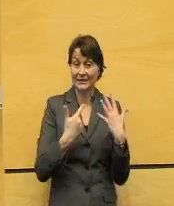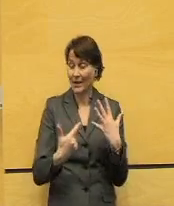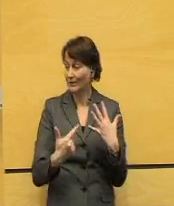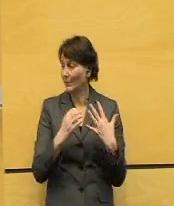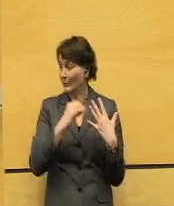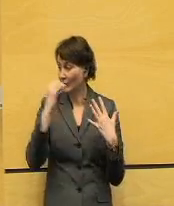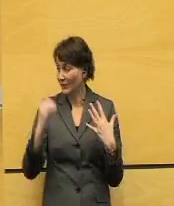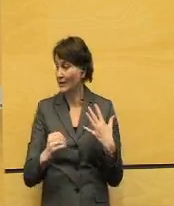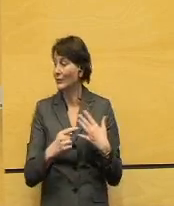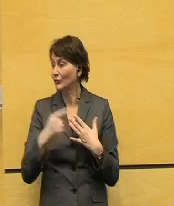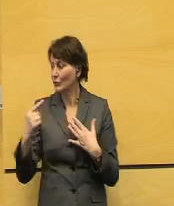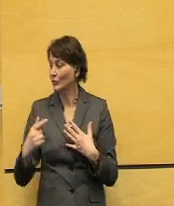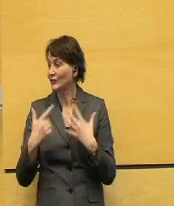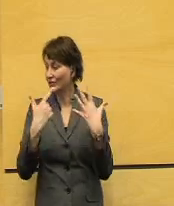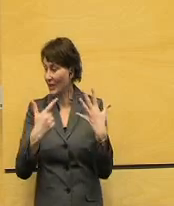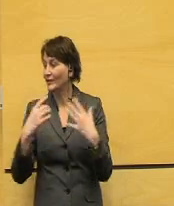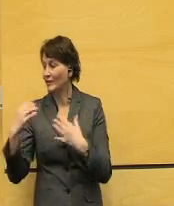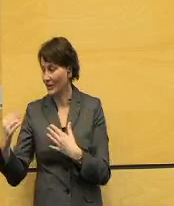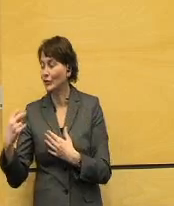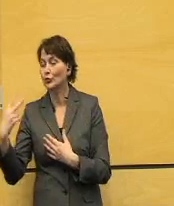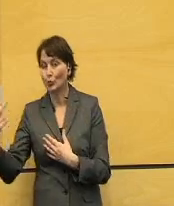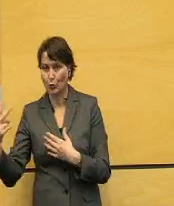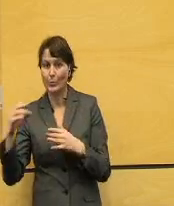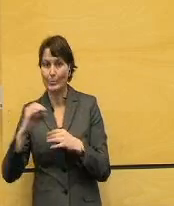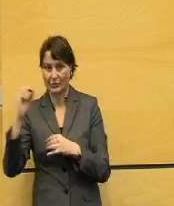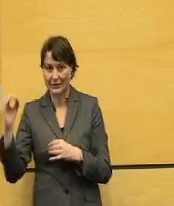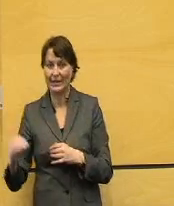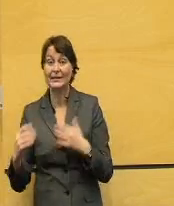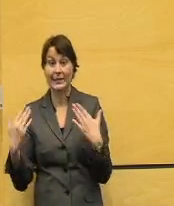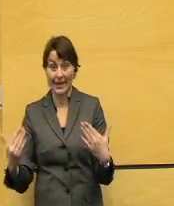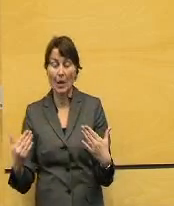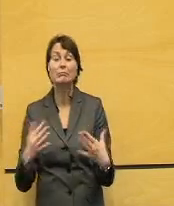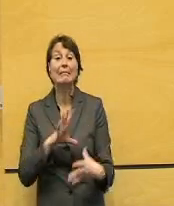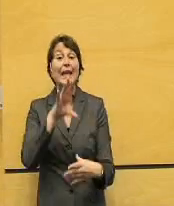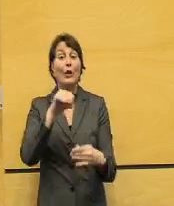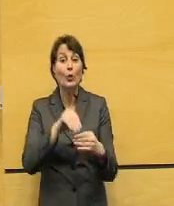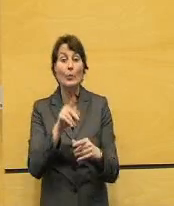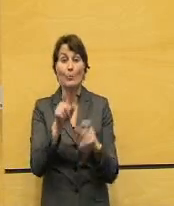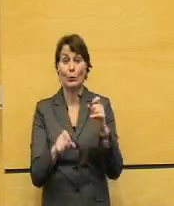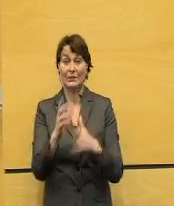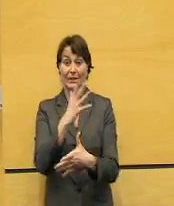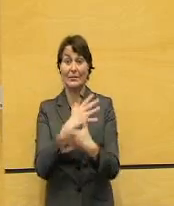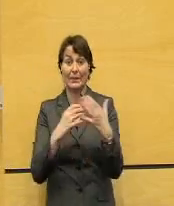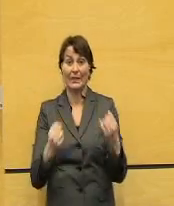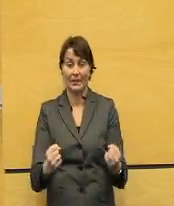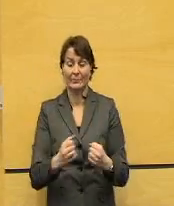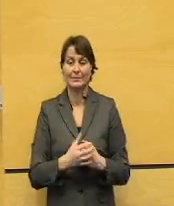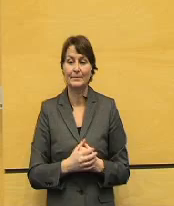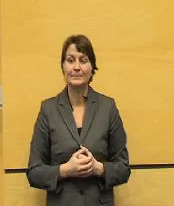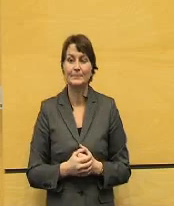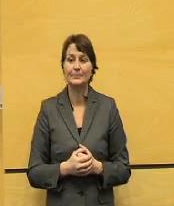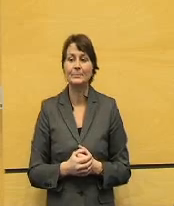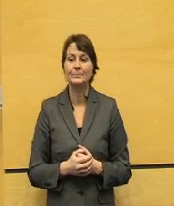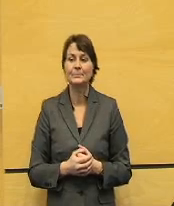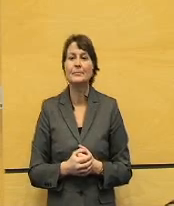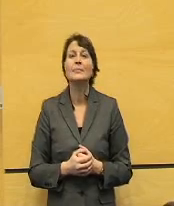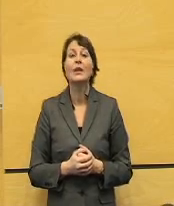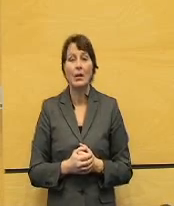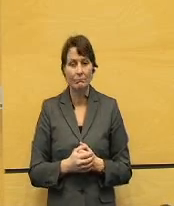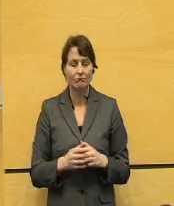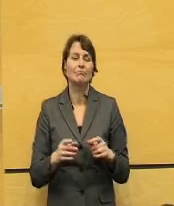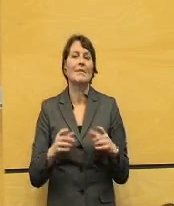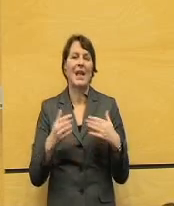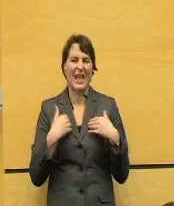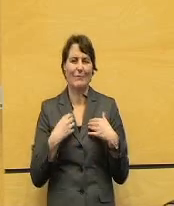72.6% that involve persons with disabilities as well. And we also have a 3-year strategic